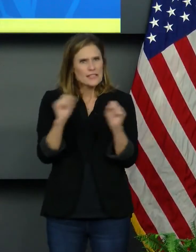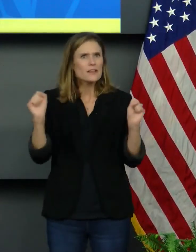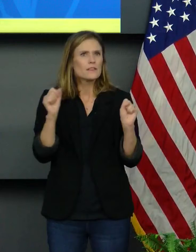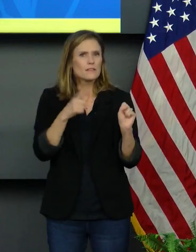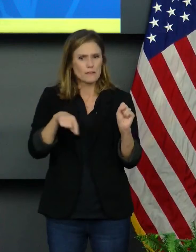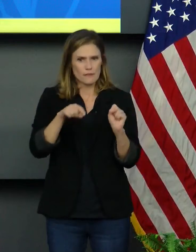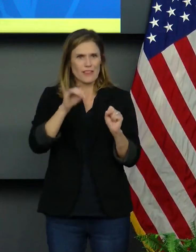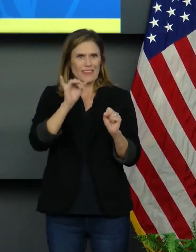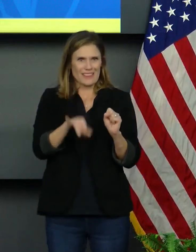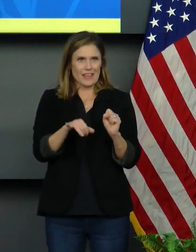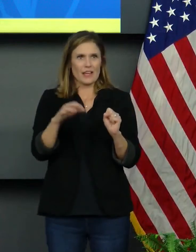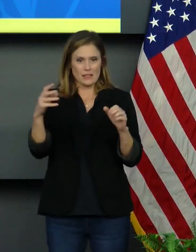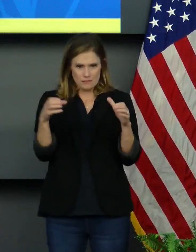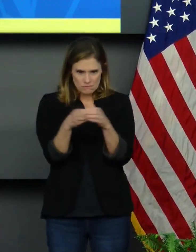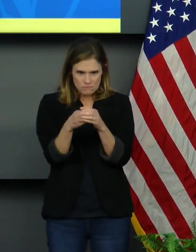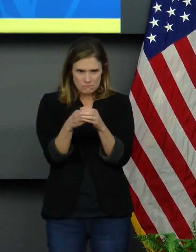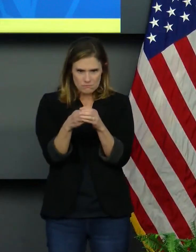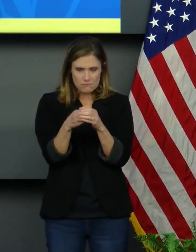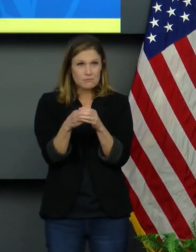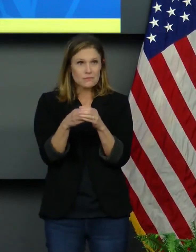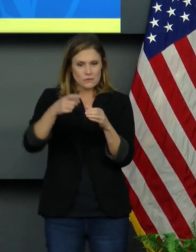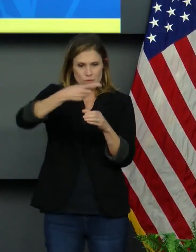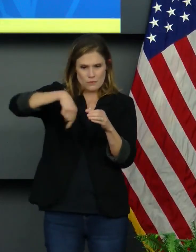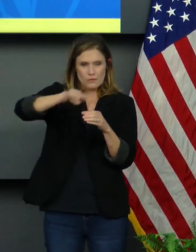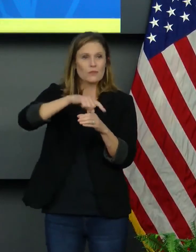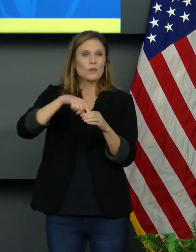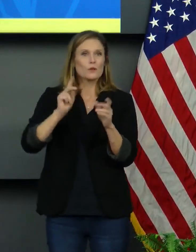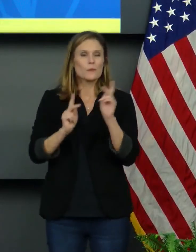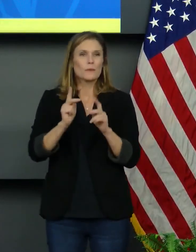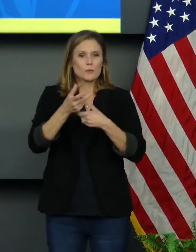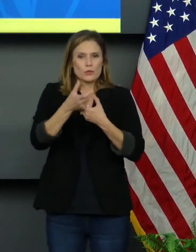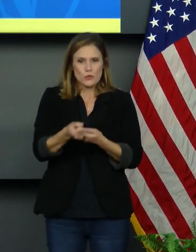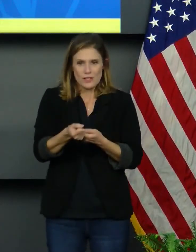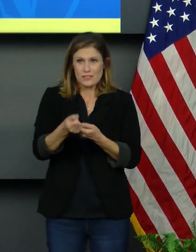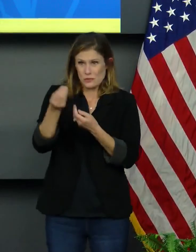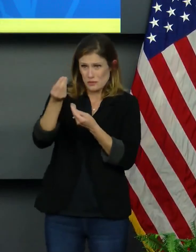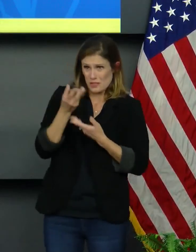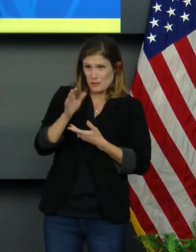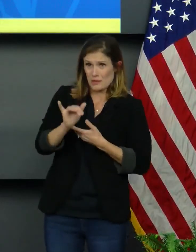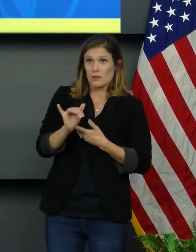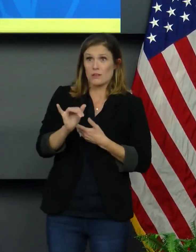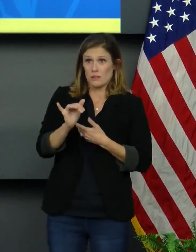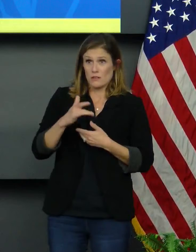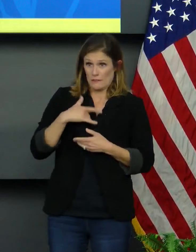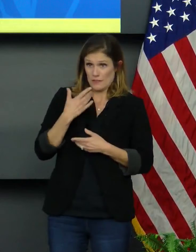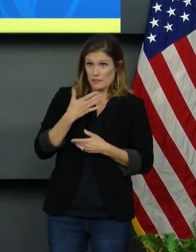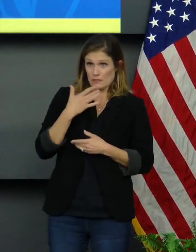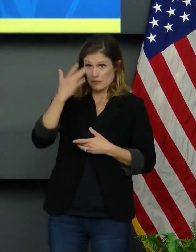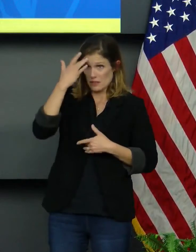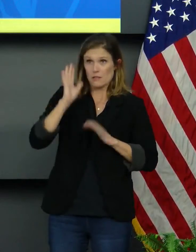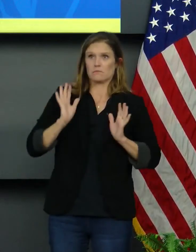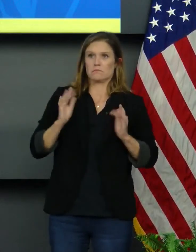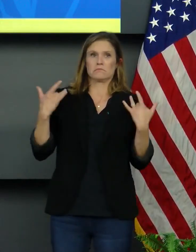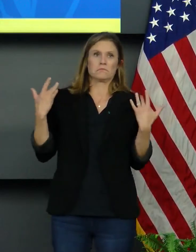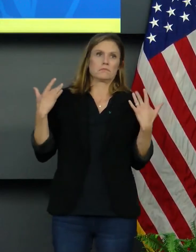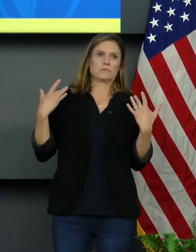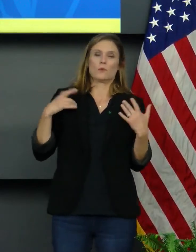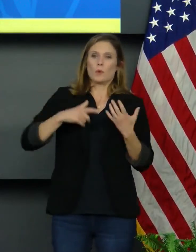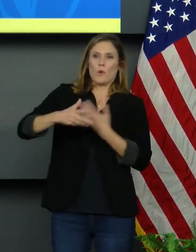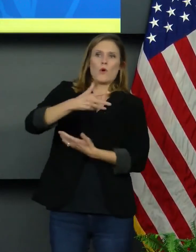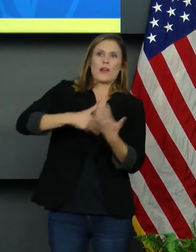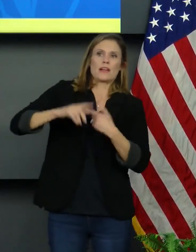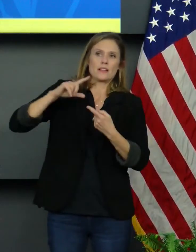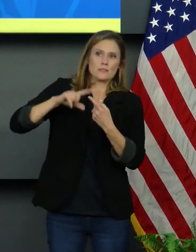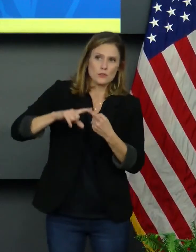have to get to right now. We have to be around those that we trust to tell us if they're feeling sick, and we're not going to be hanging out until